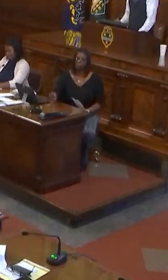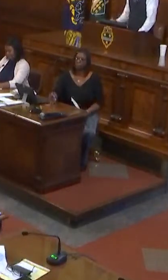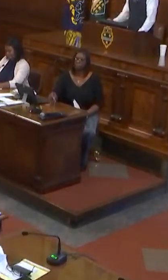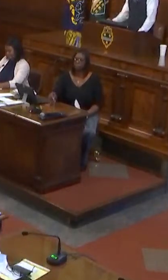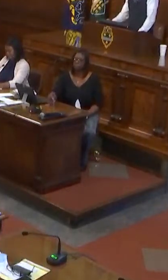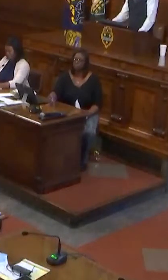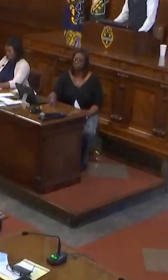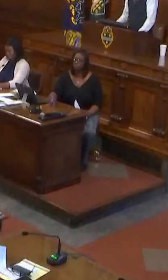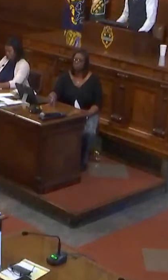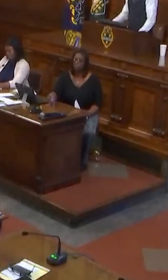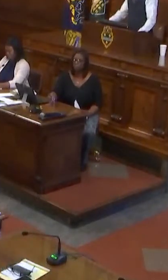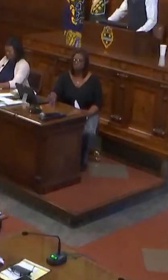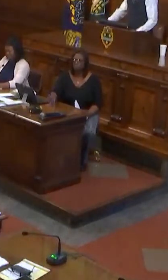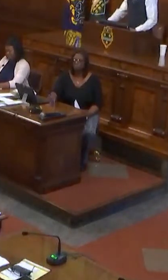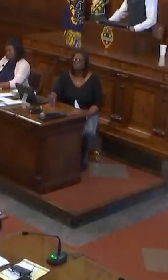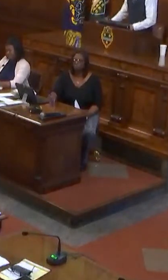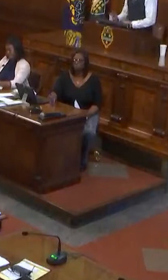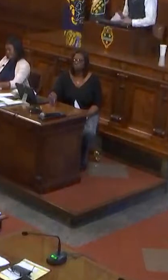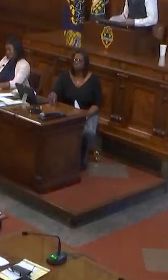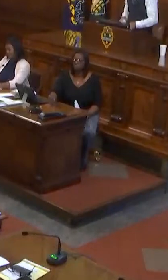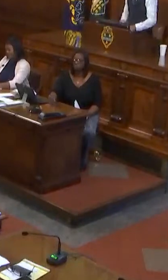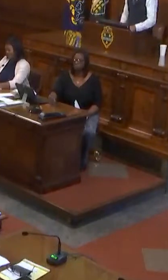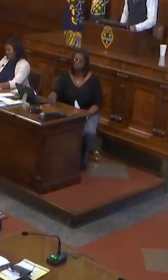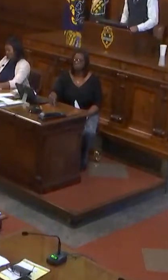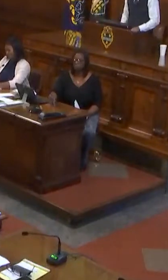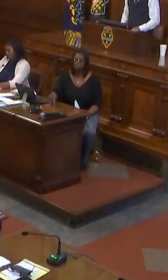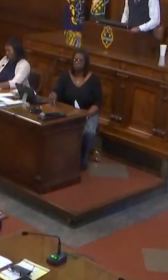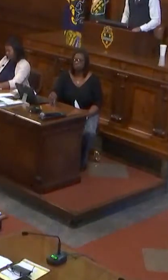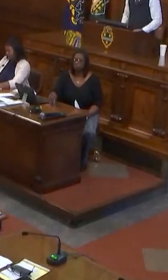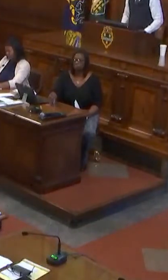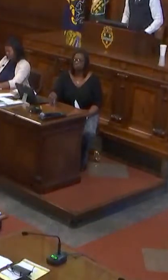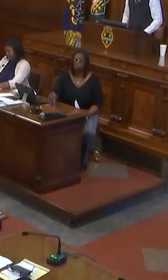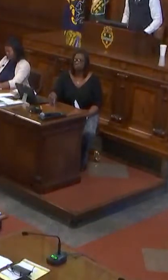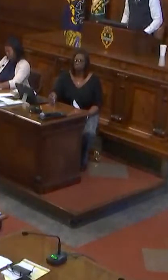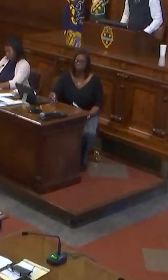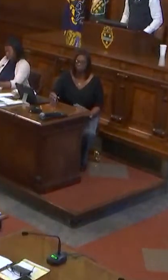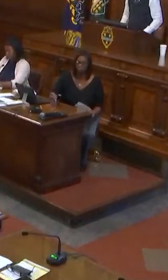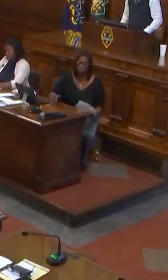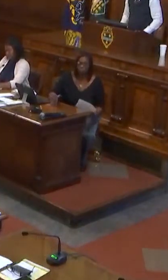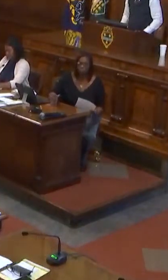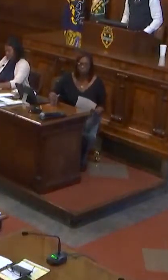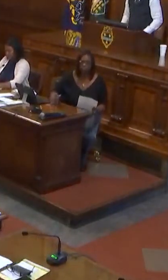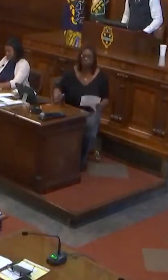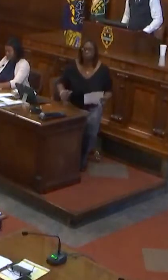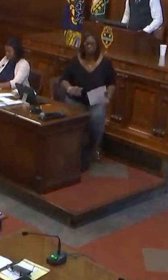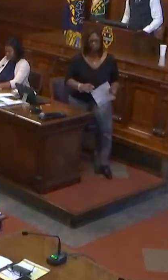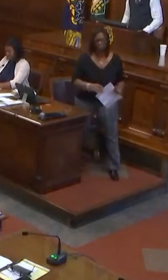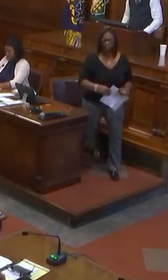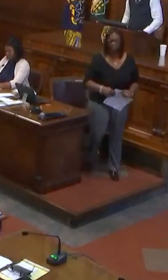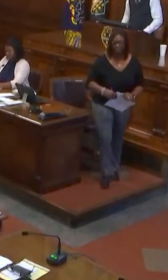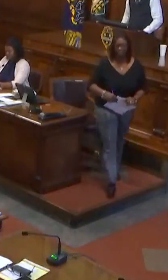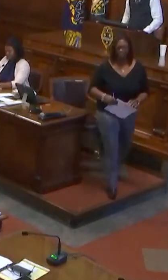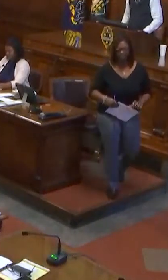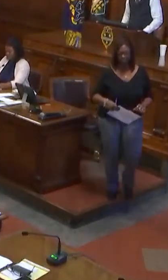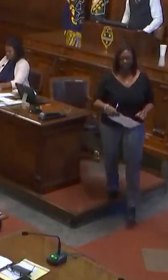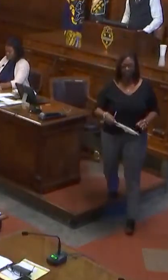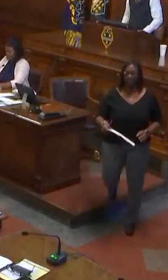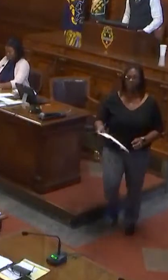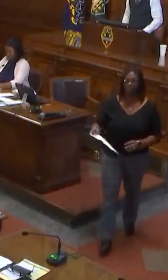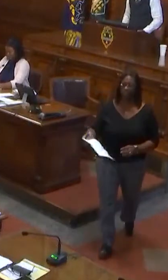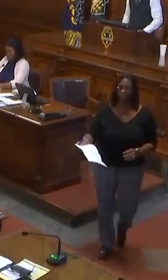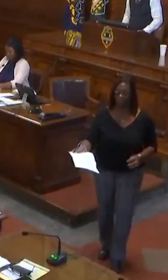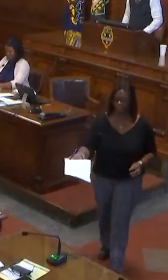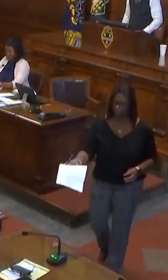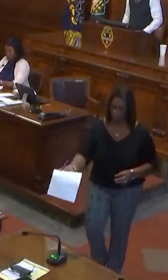Those opposed will vote no. And would the clerk please call the roll? Reverend Burgess. Aye. Mr. Coghill. Aye. Ms. Gross.